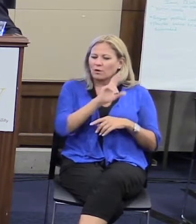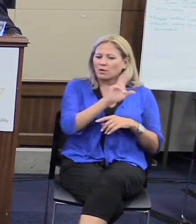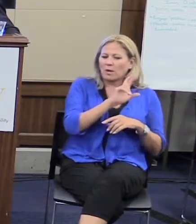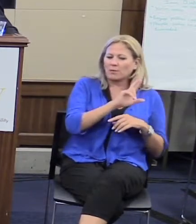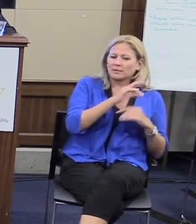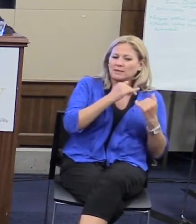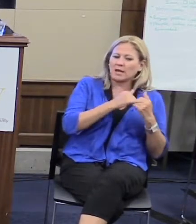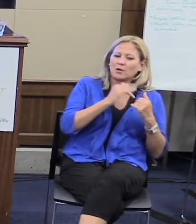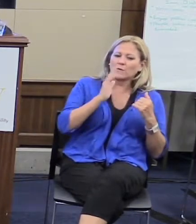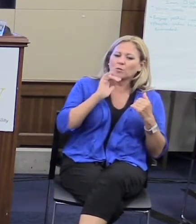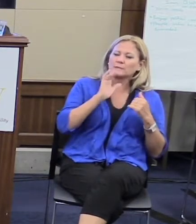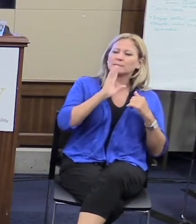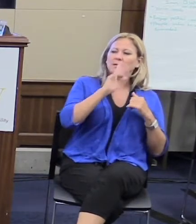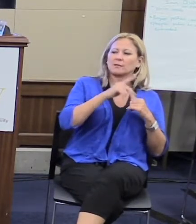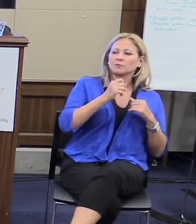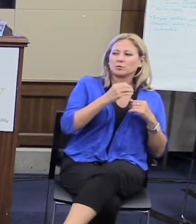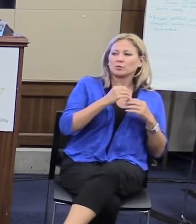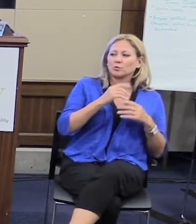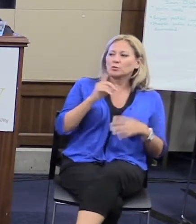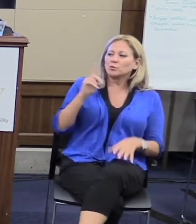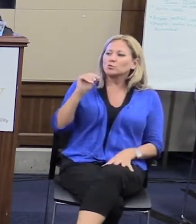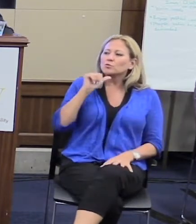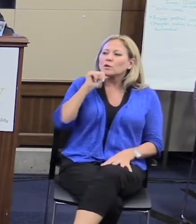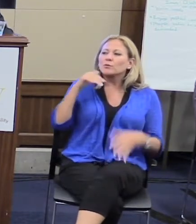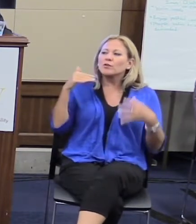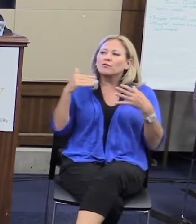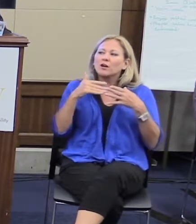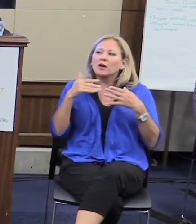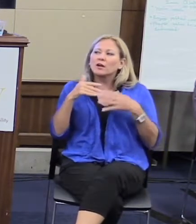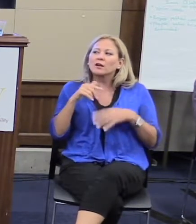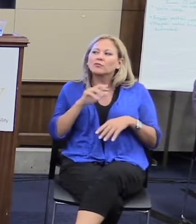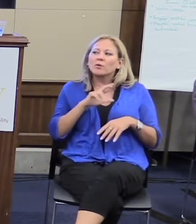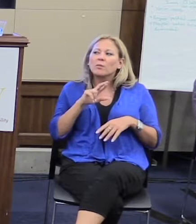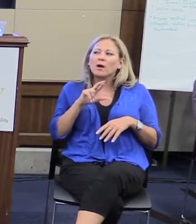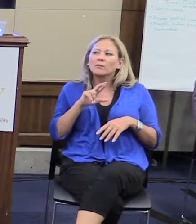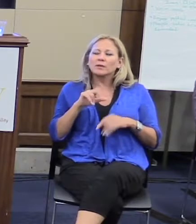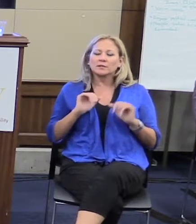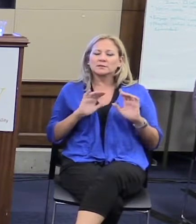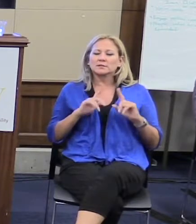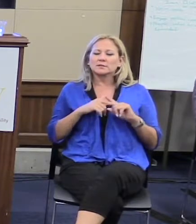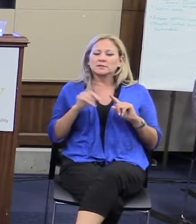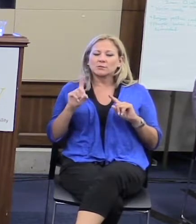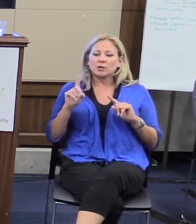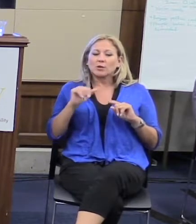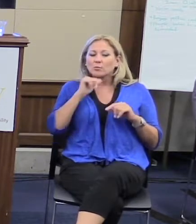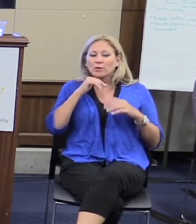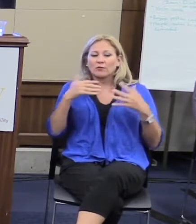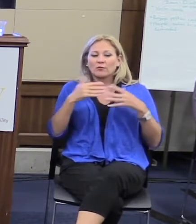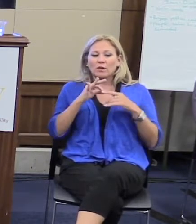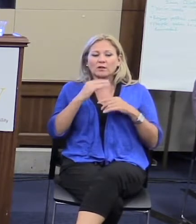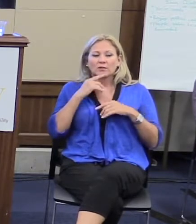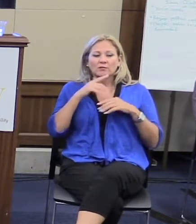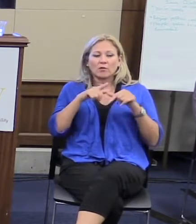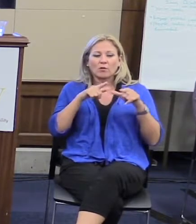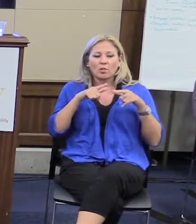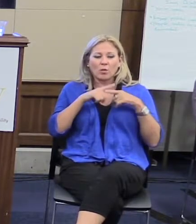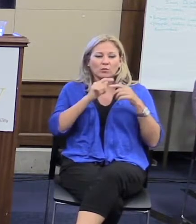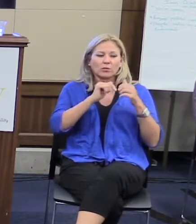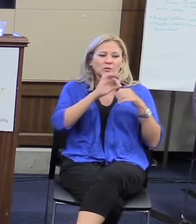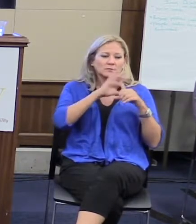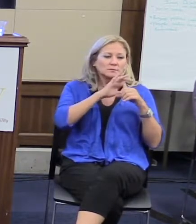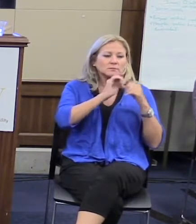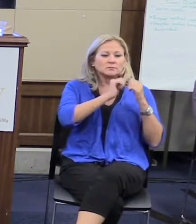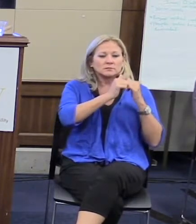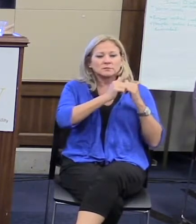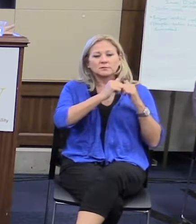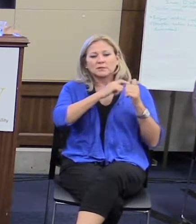that will speak up. So number one, don't be afraid of R&D. And the other thing is, don't be afraid of local races, of city councils and state senates